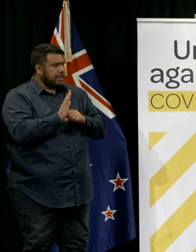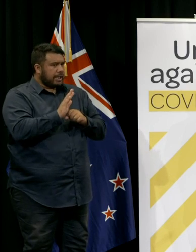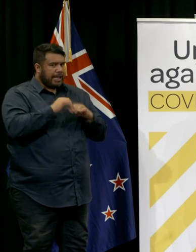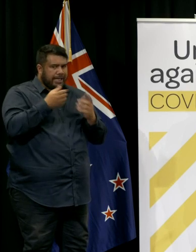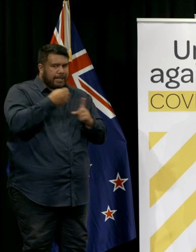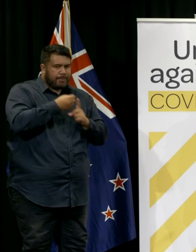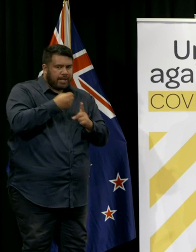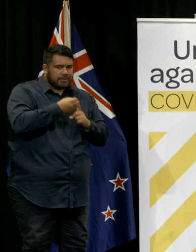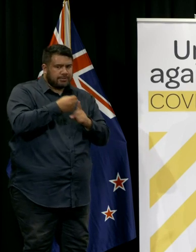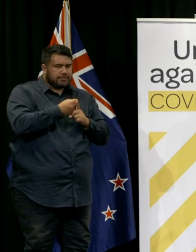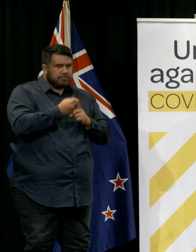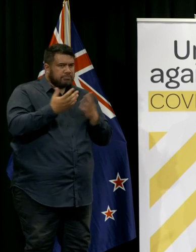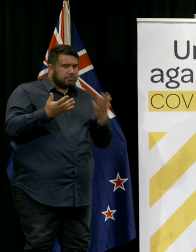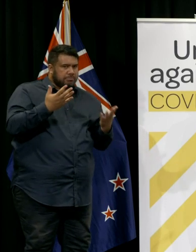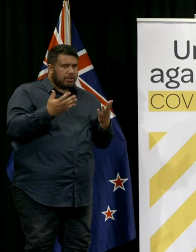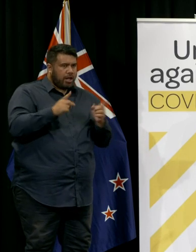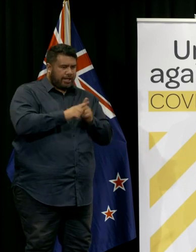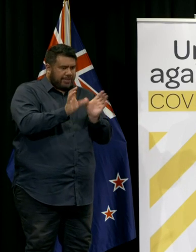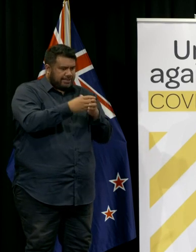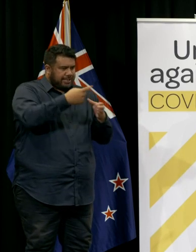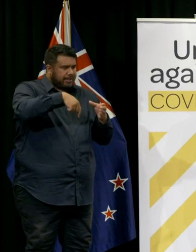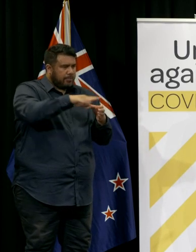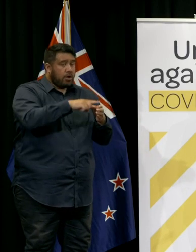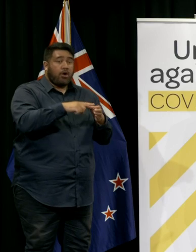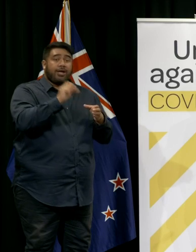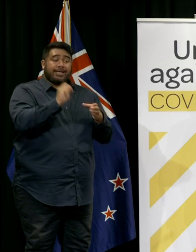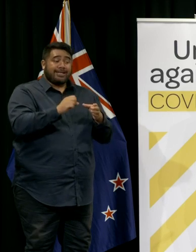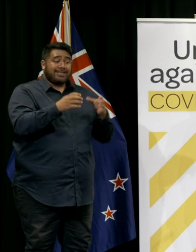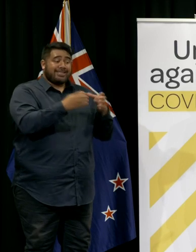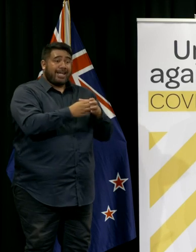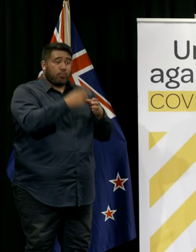Some of that team will then be able to be diverted